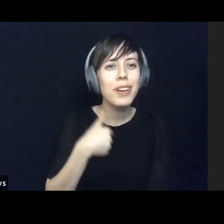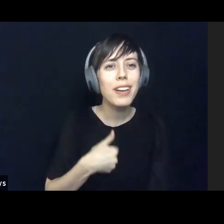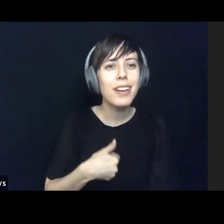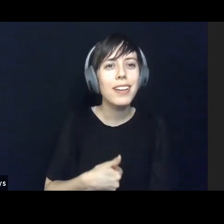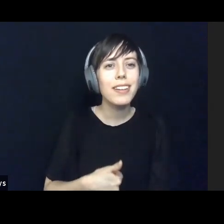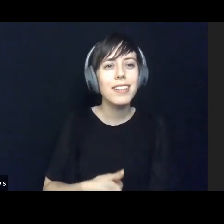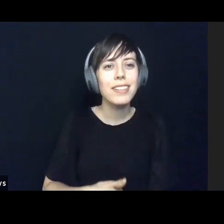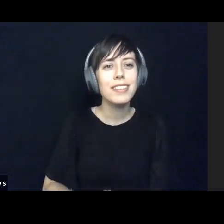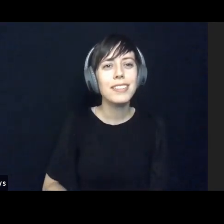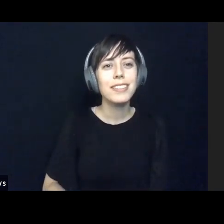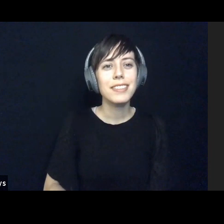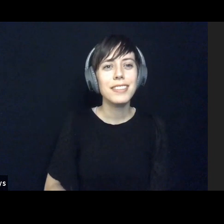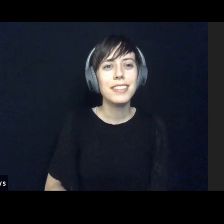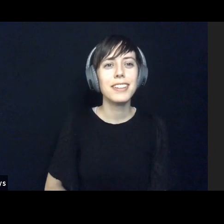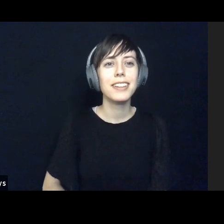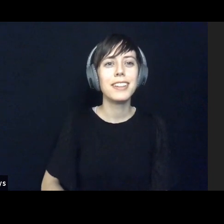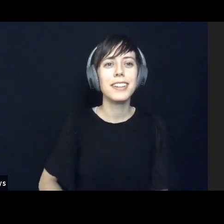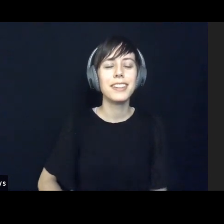oasis into your